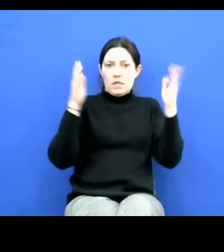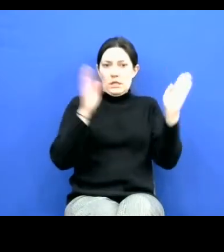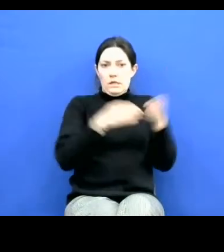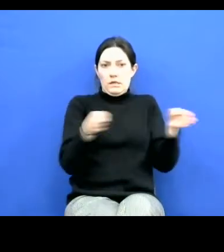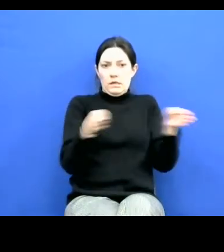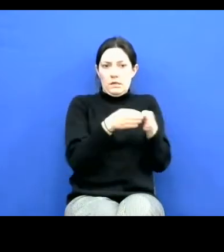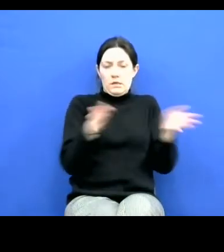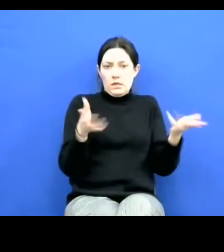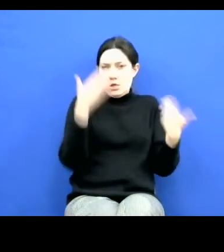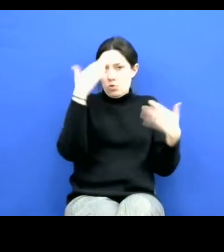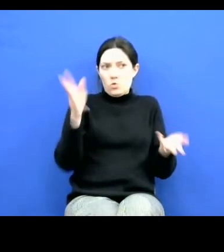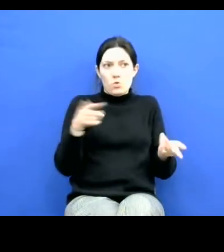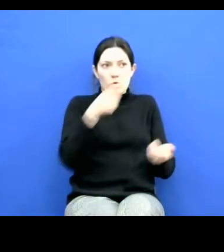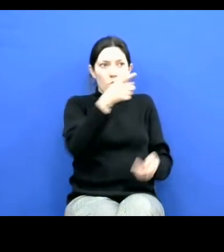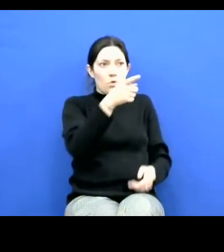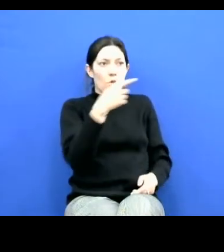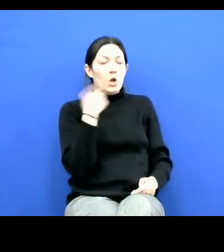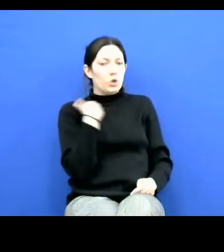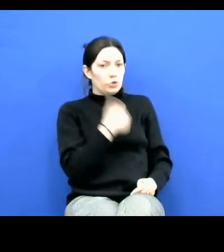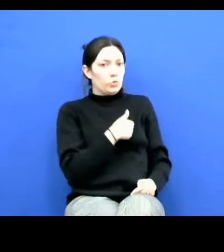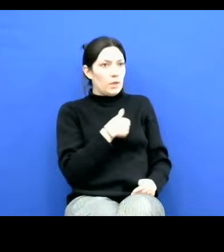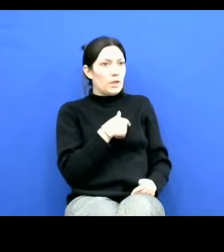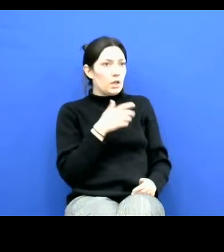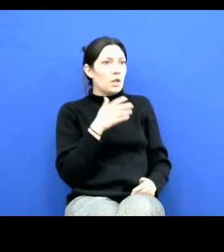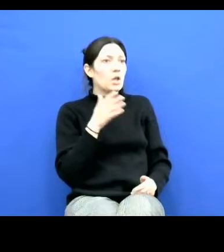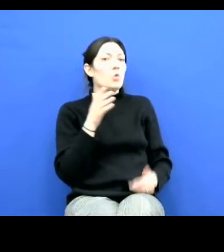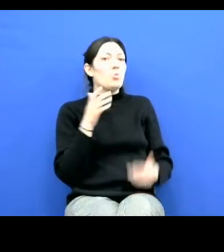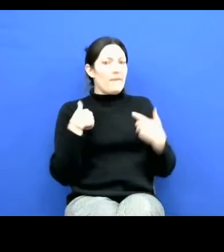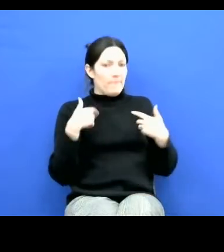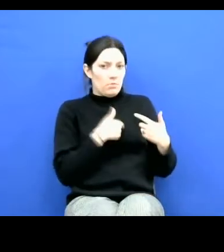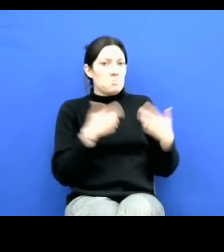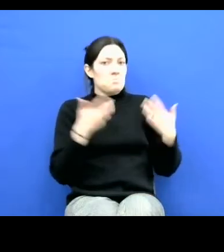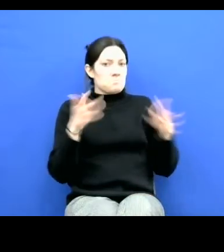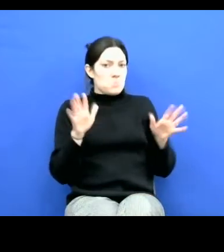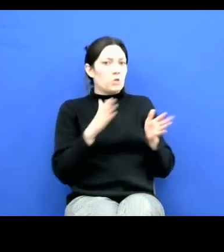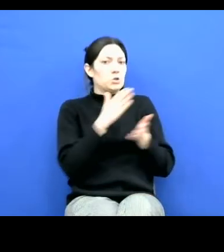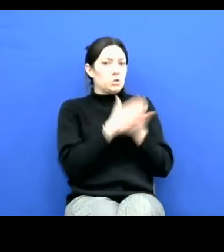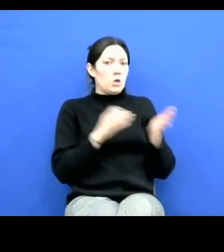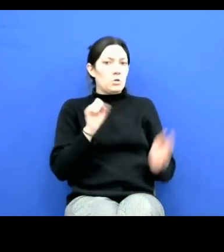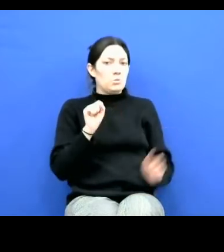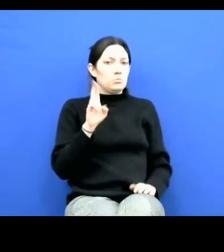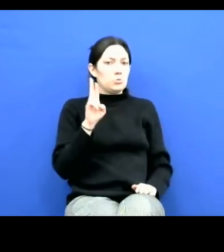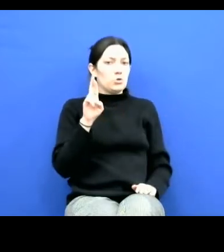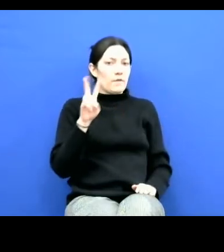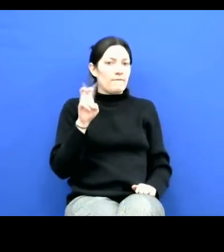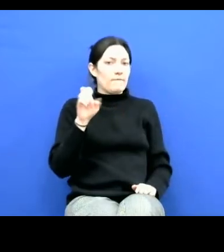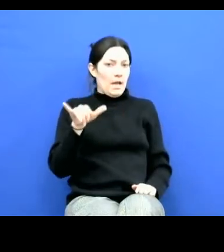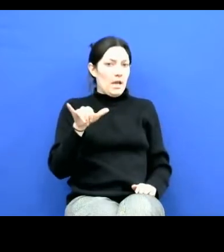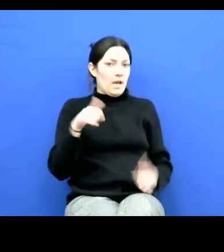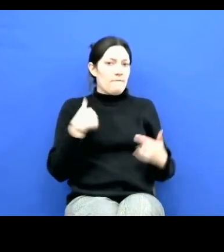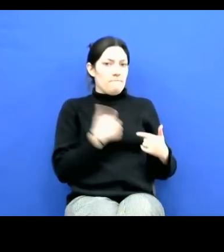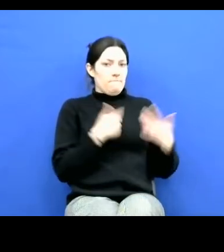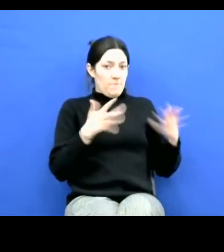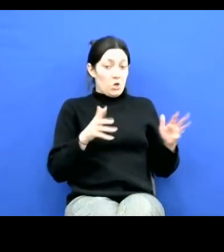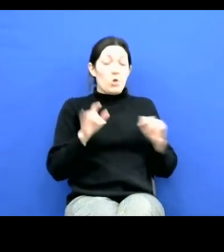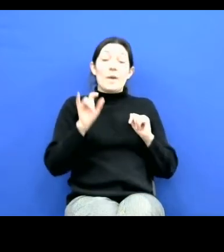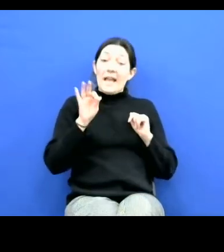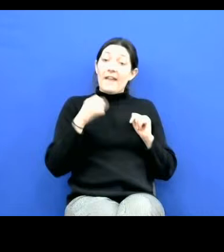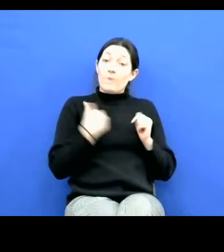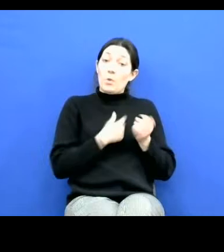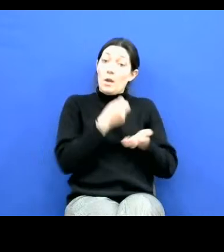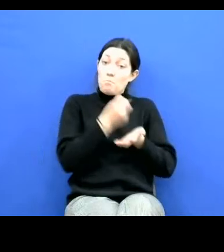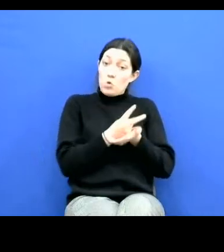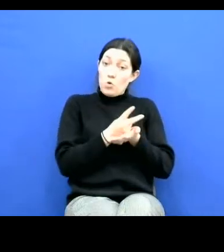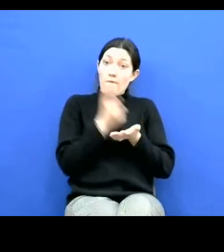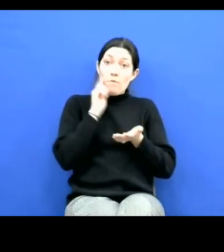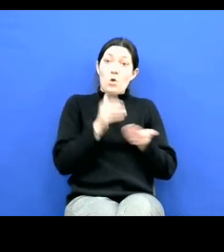of property. We're gonna be doing that. I mean, we've done surveys, and as we get, if we get approved in advance through design,